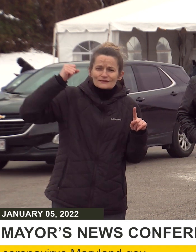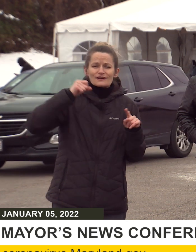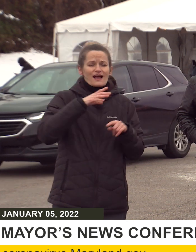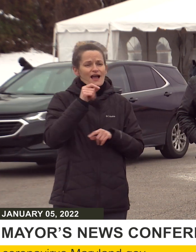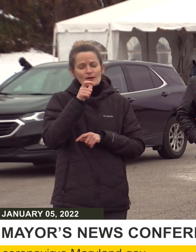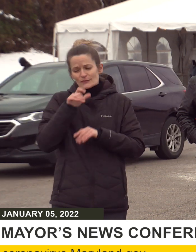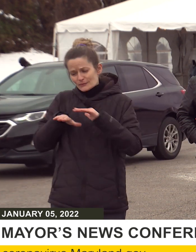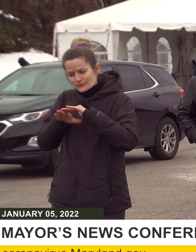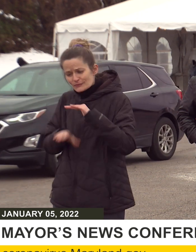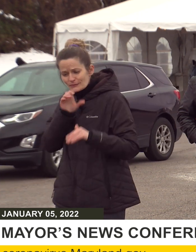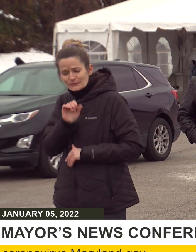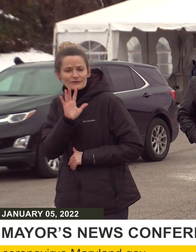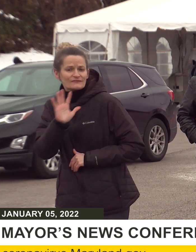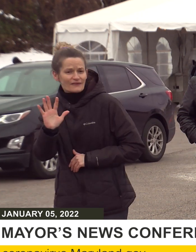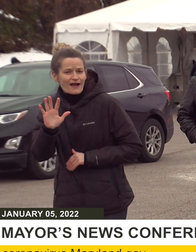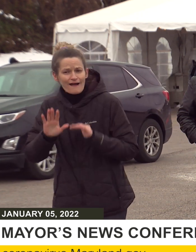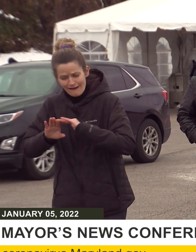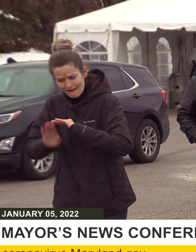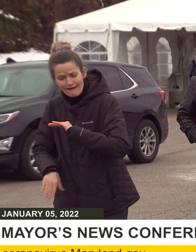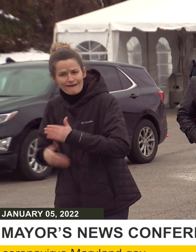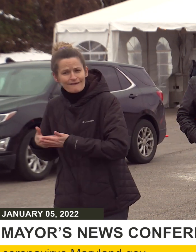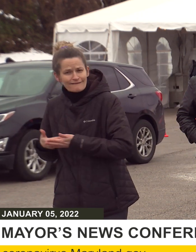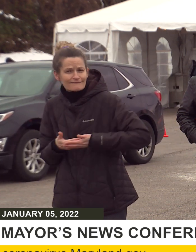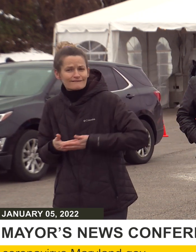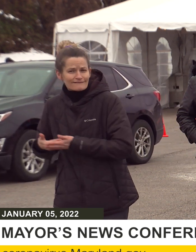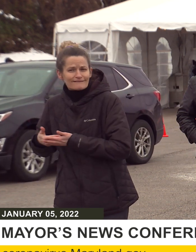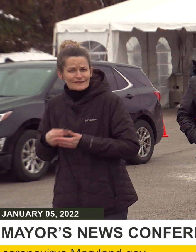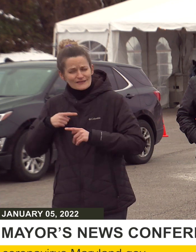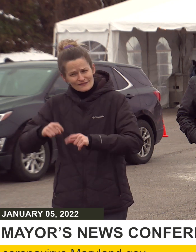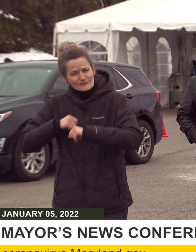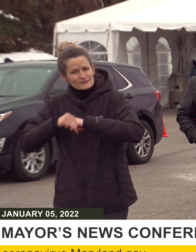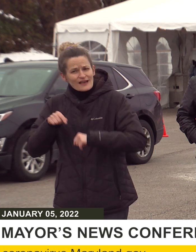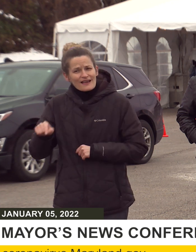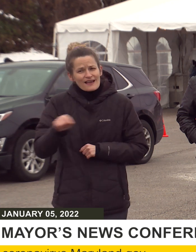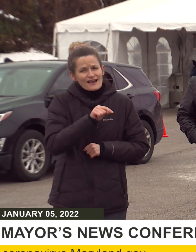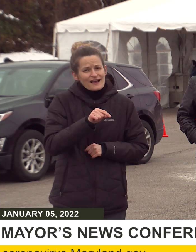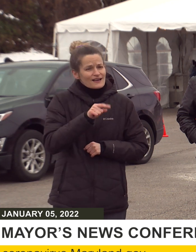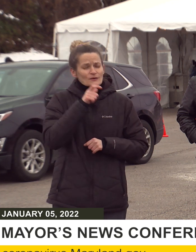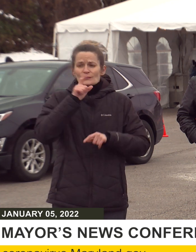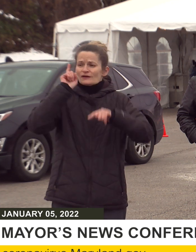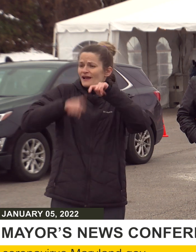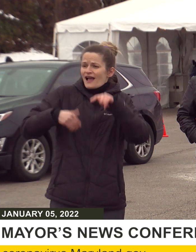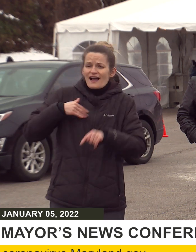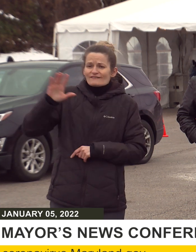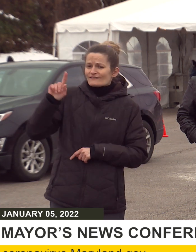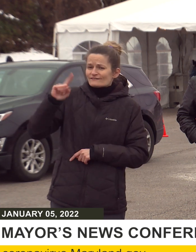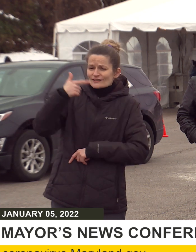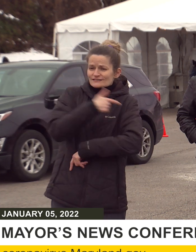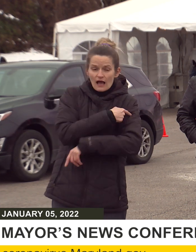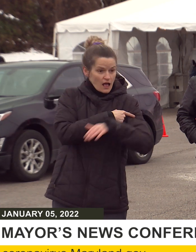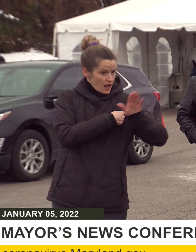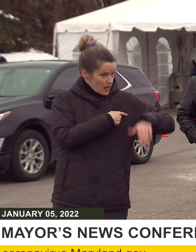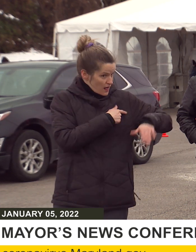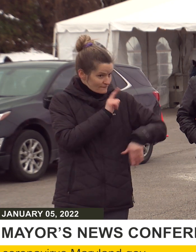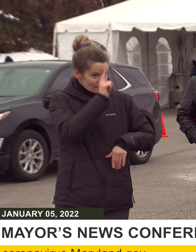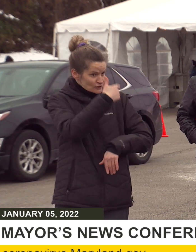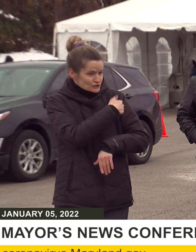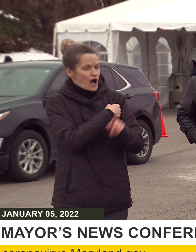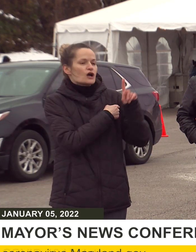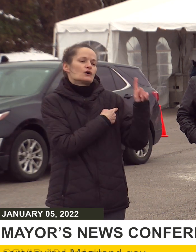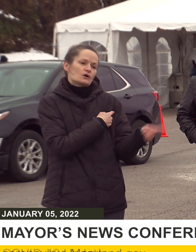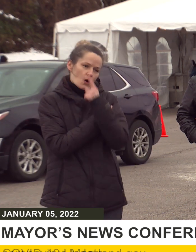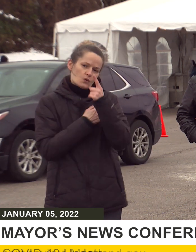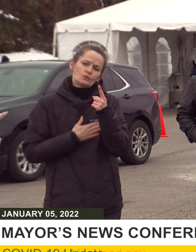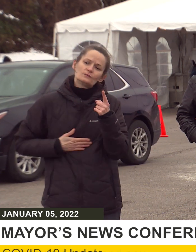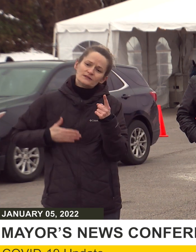haven't gotten your first dose of vaccine, please get it. Our previous hospitalization data still indicates the majority of